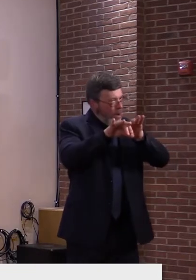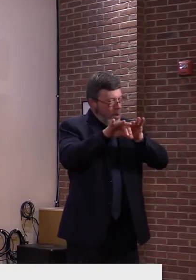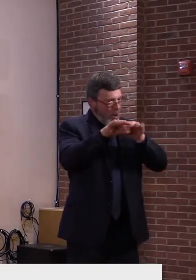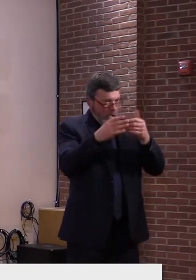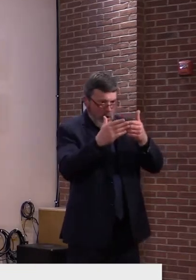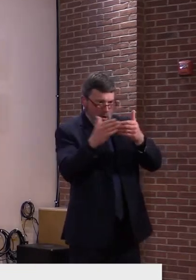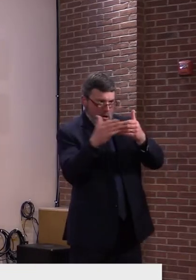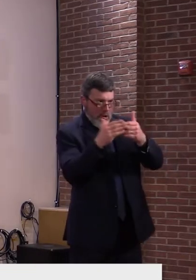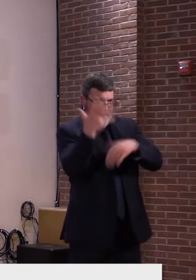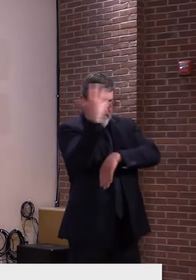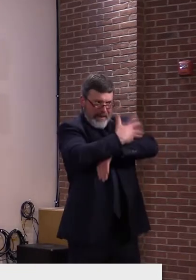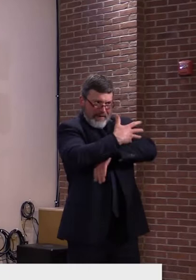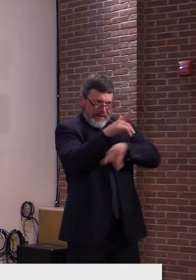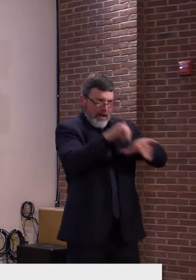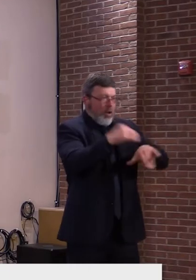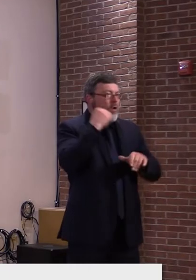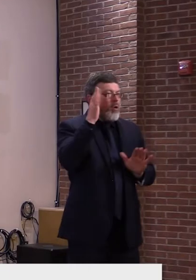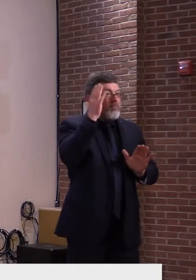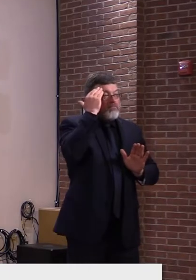governor.